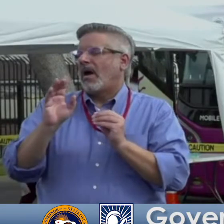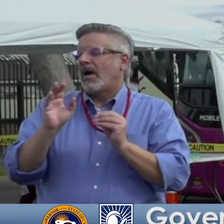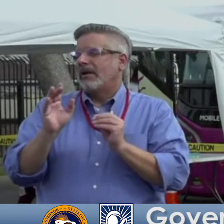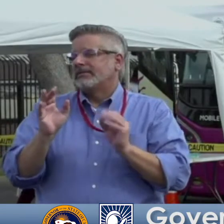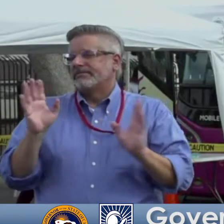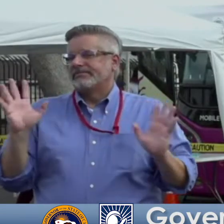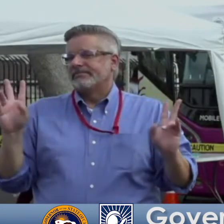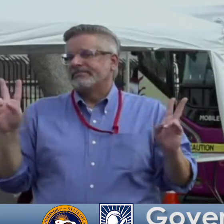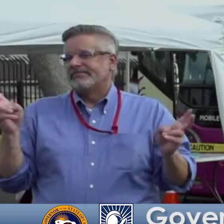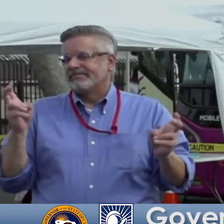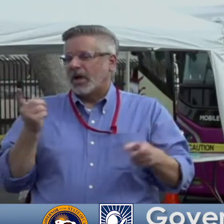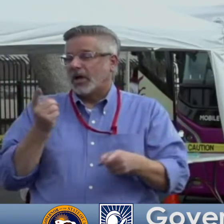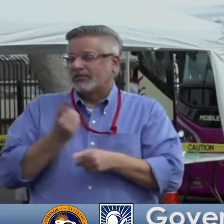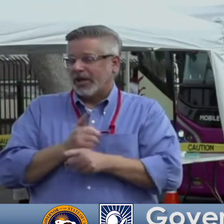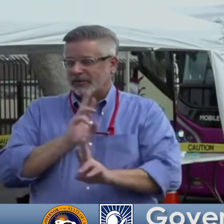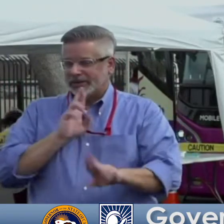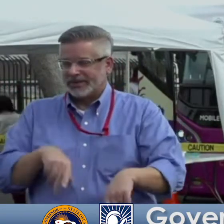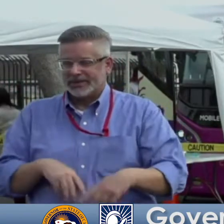Dr. Galley.